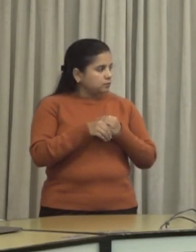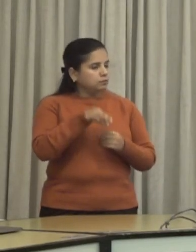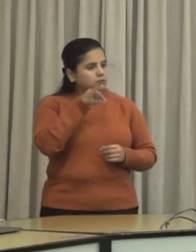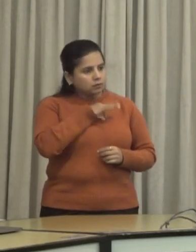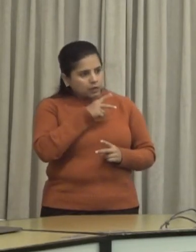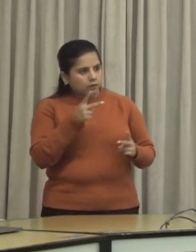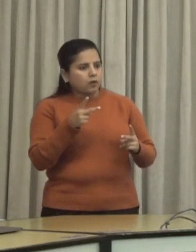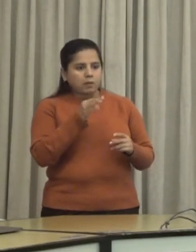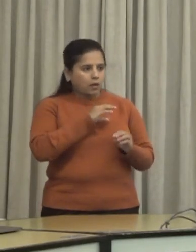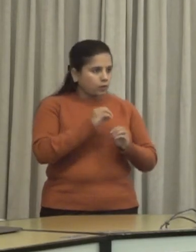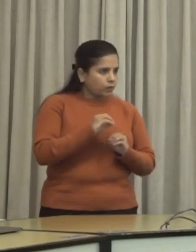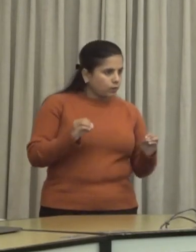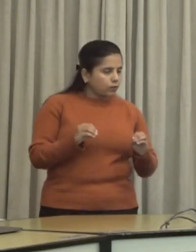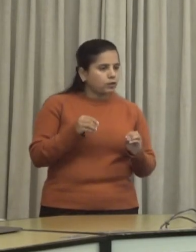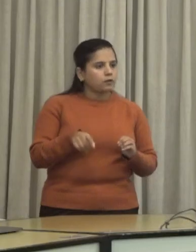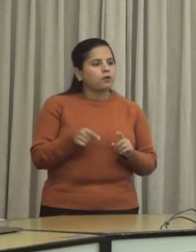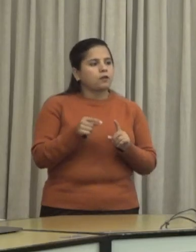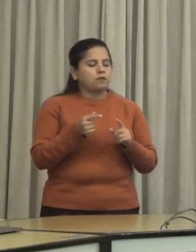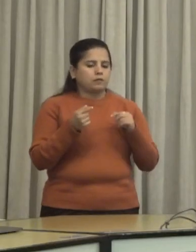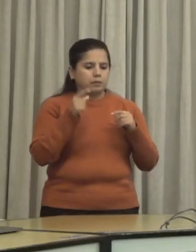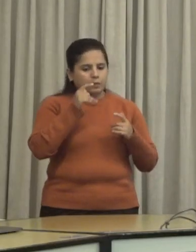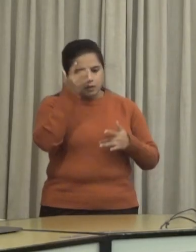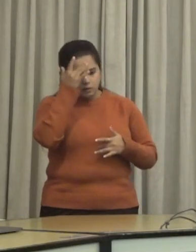and non-maleficence, okay, which is from the physician side.